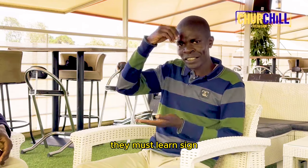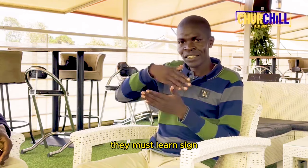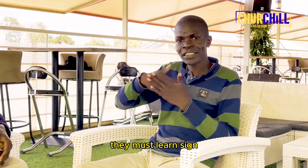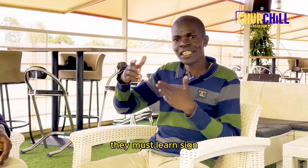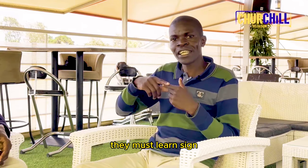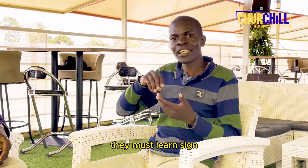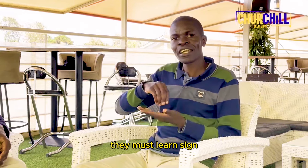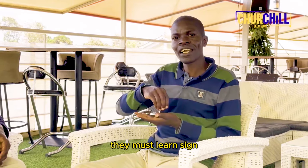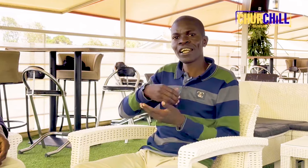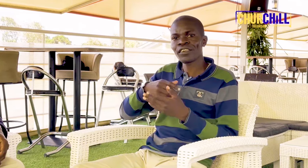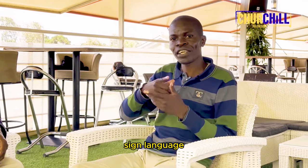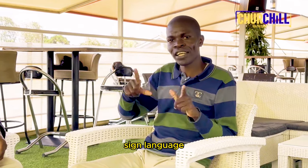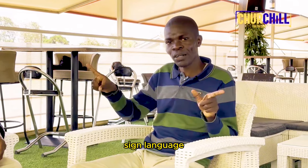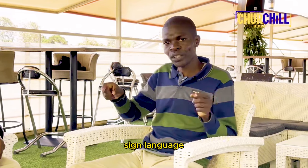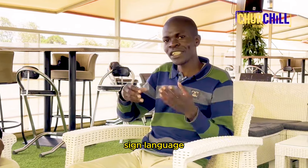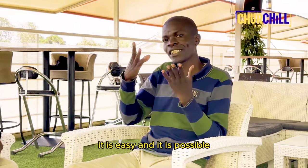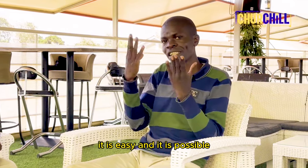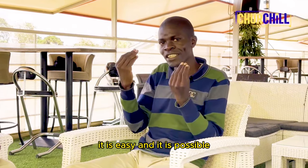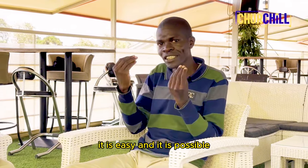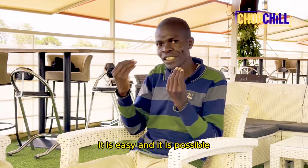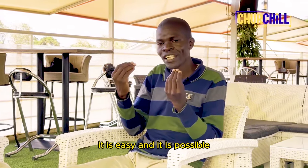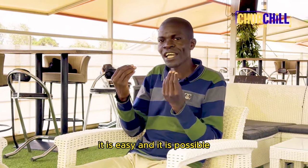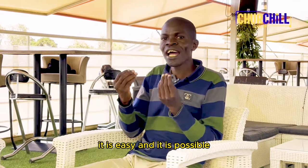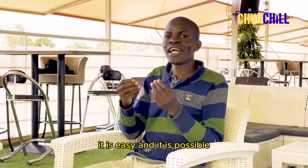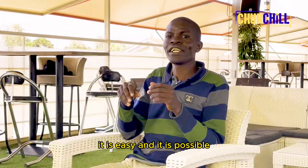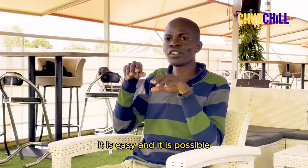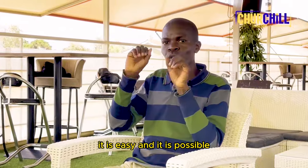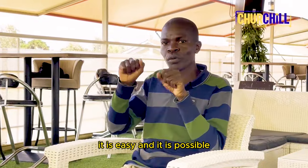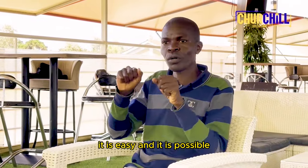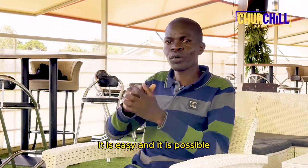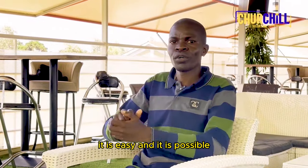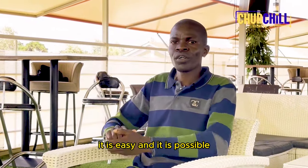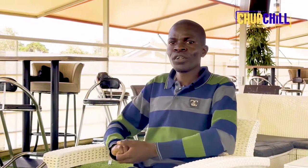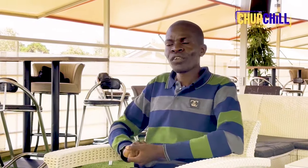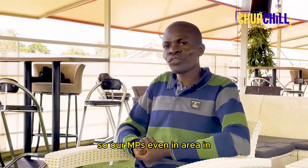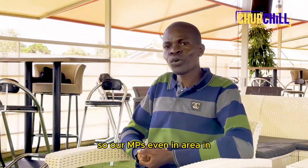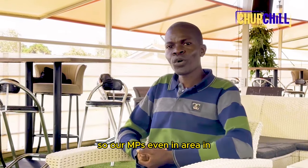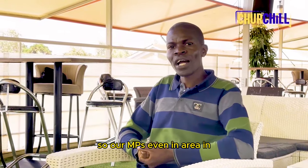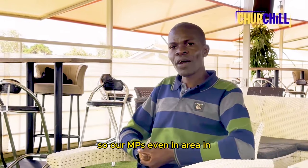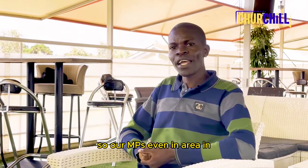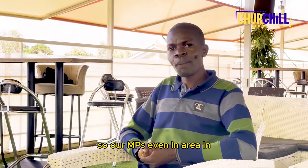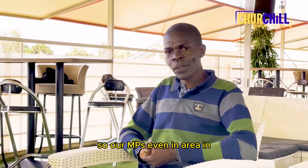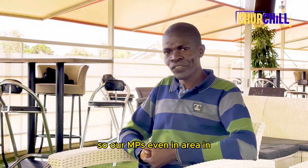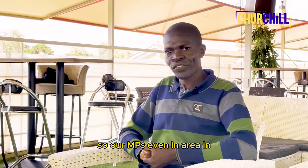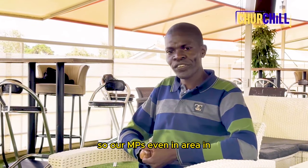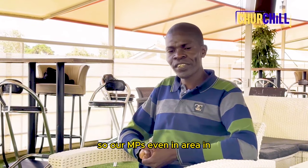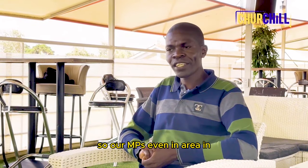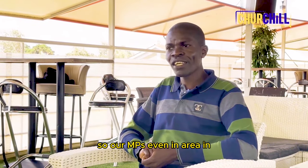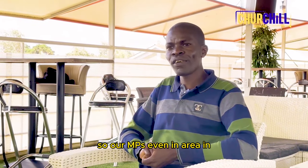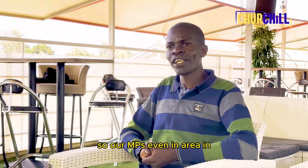sign language. It is easy, and it is possible. So, our MPs, even